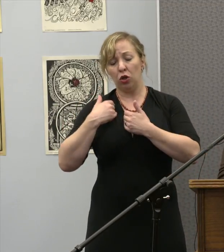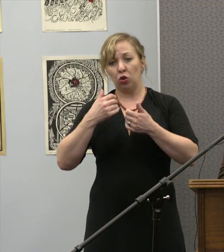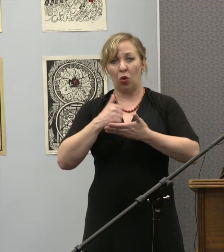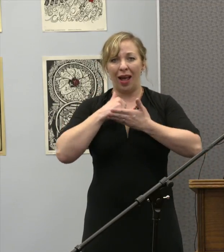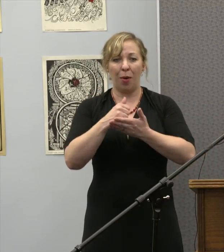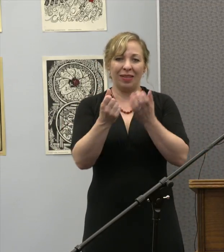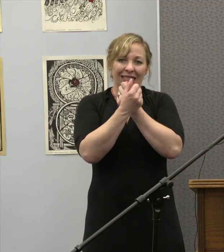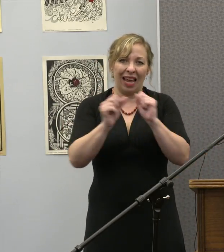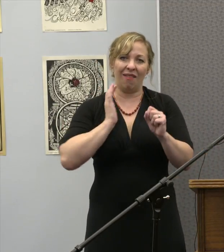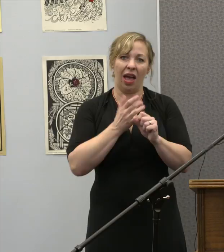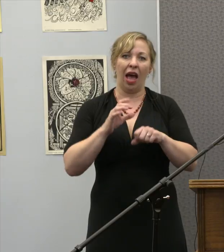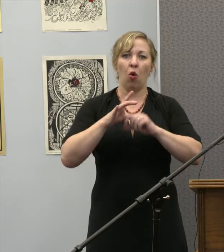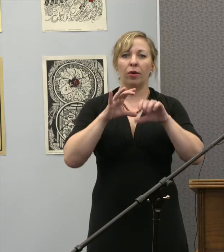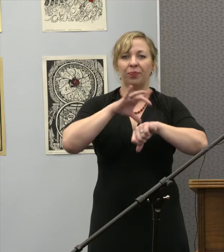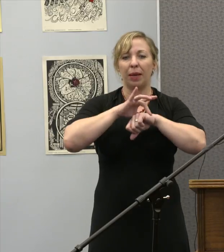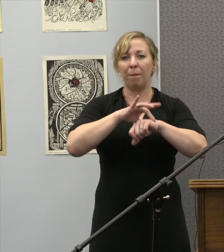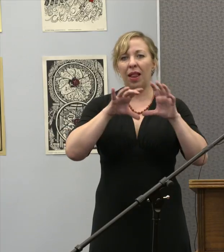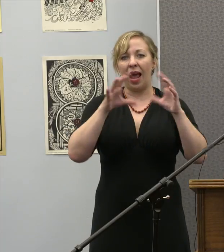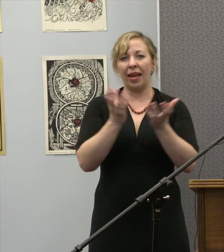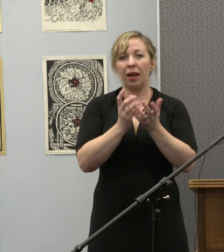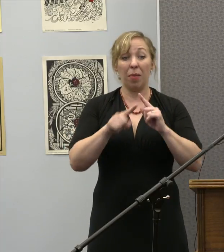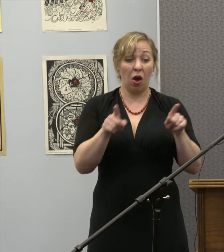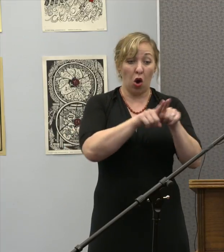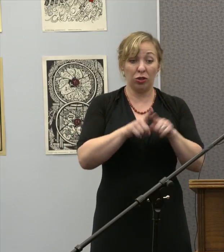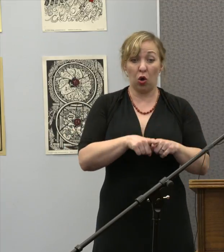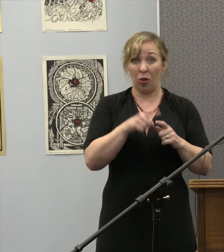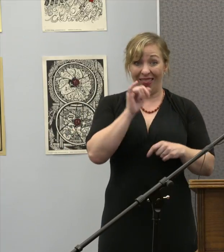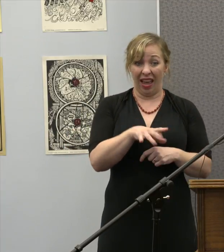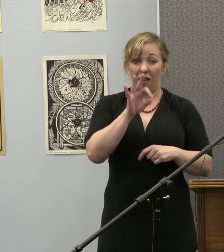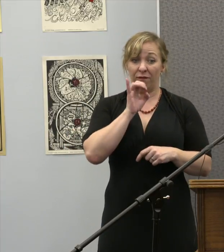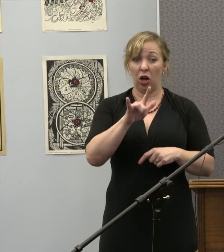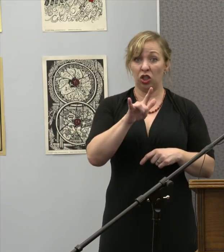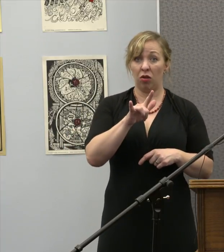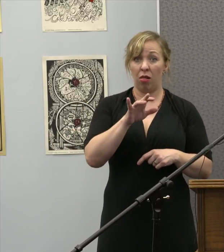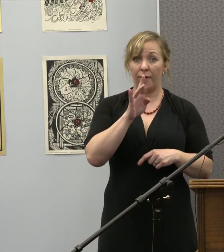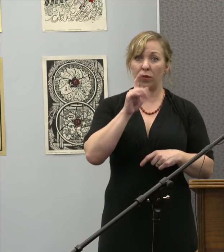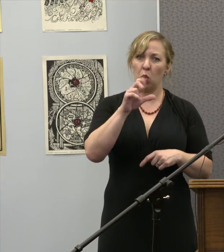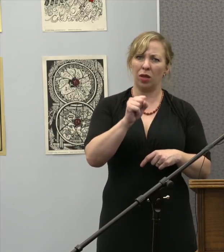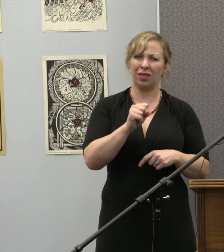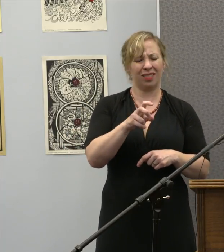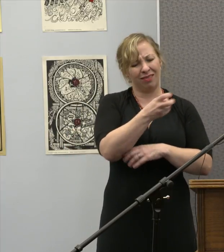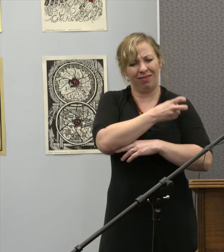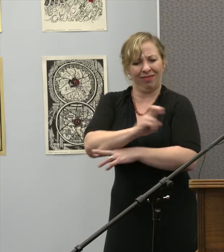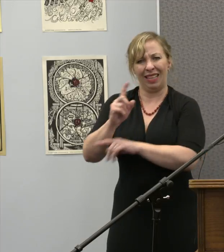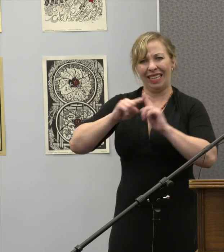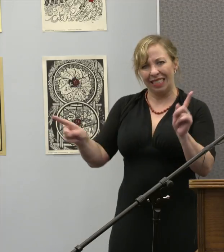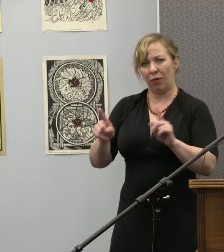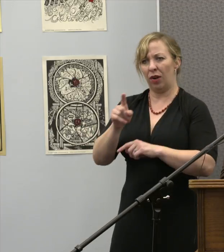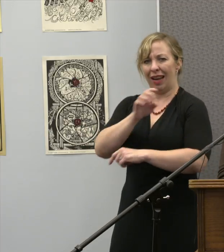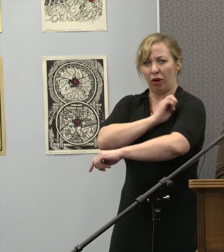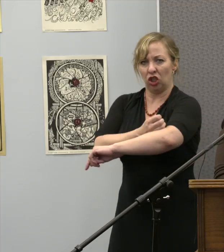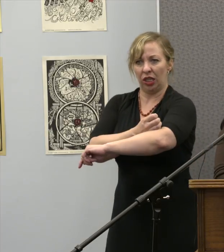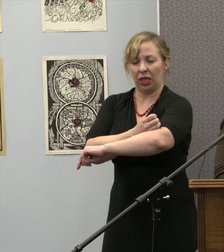energy, but also to make sure that fossil-free transition is a just one for workers and communities. Today's fossil fuel economy